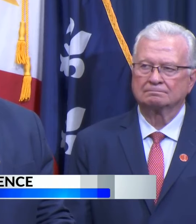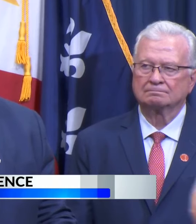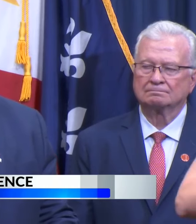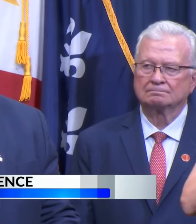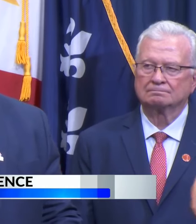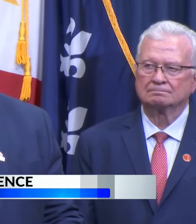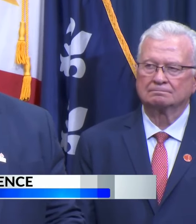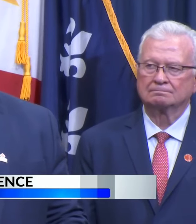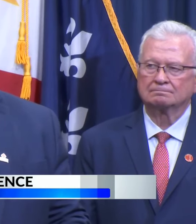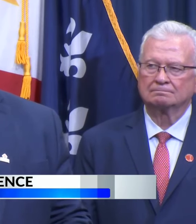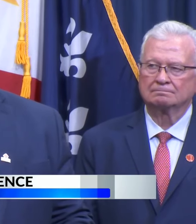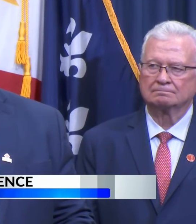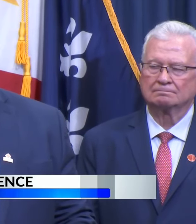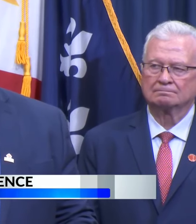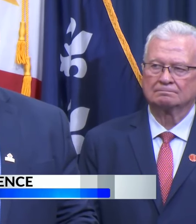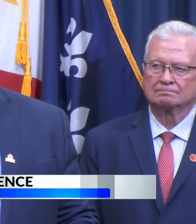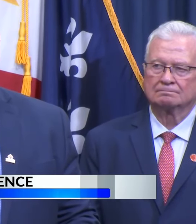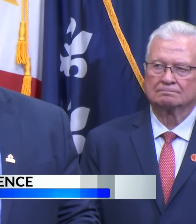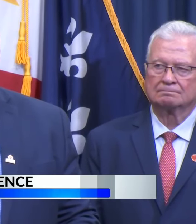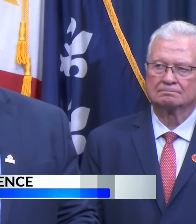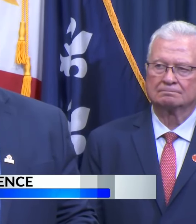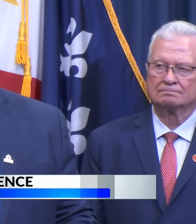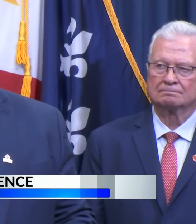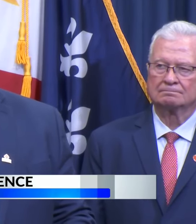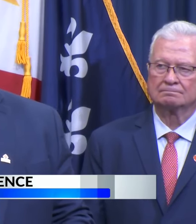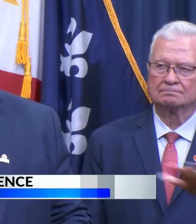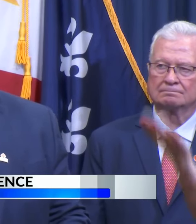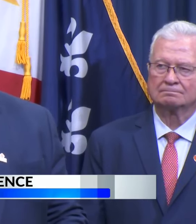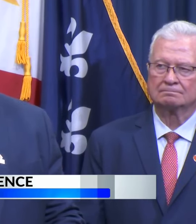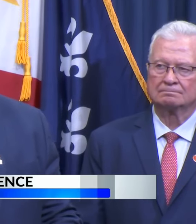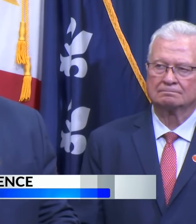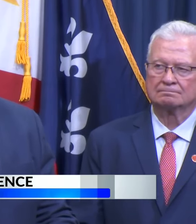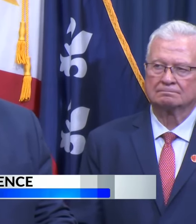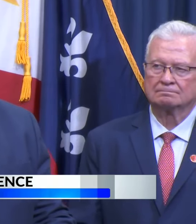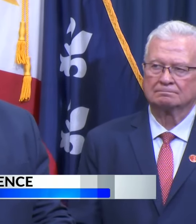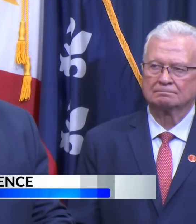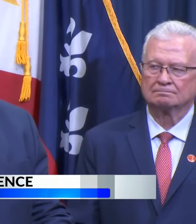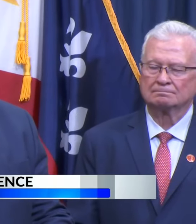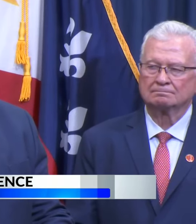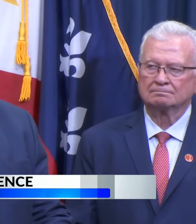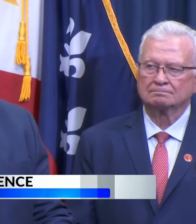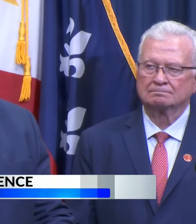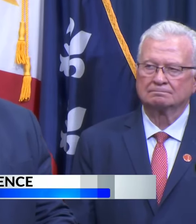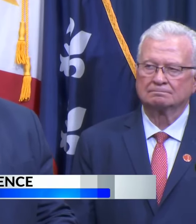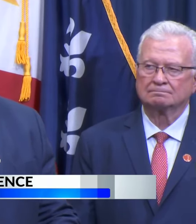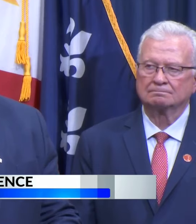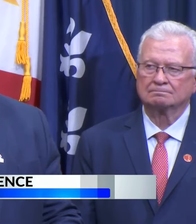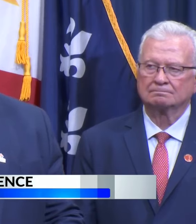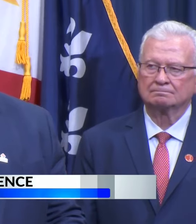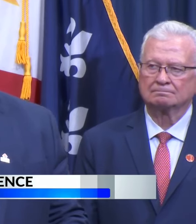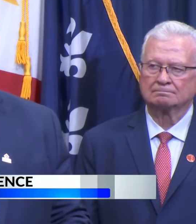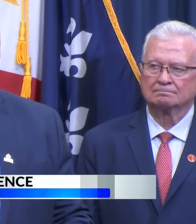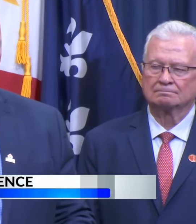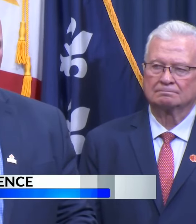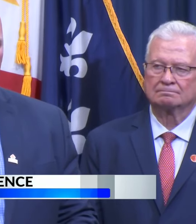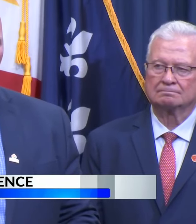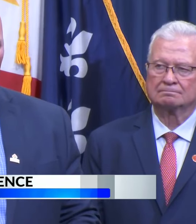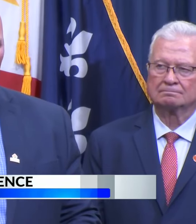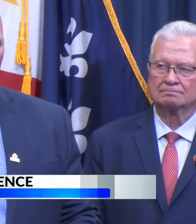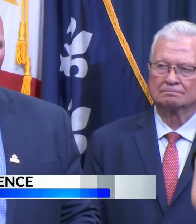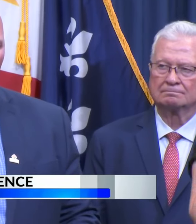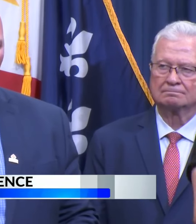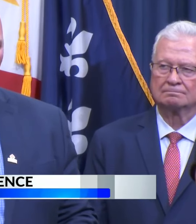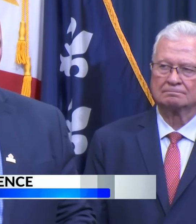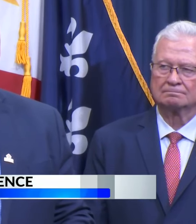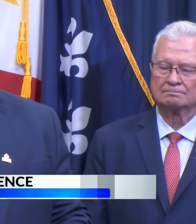We will have a complete shutdown of the entire system on Wednesday and Thursday. On Thursday morning, we will assess and see